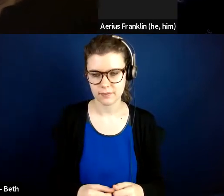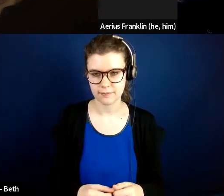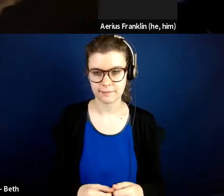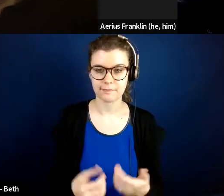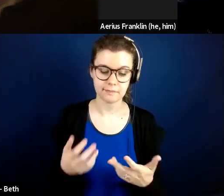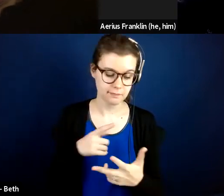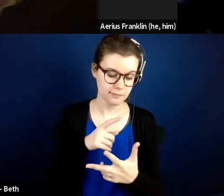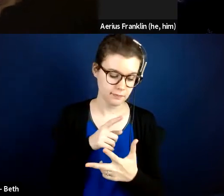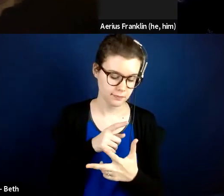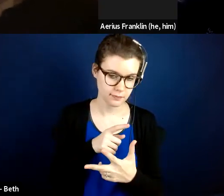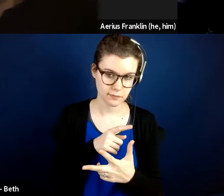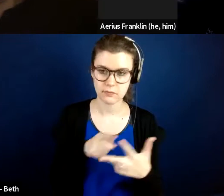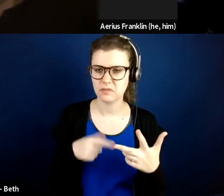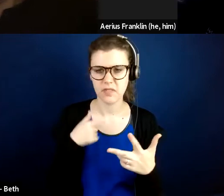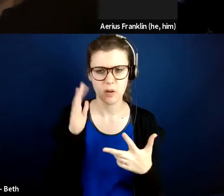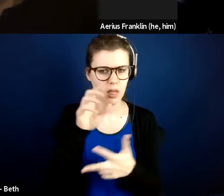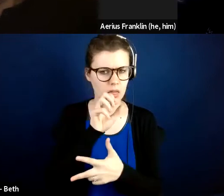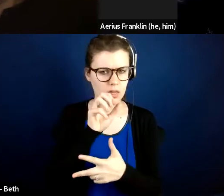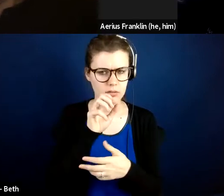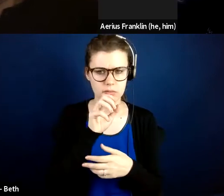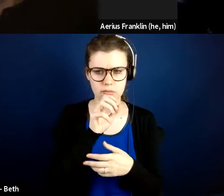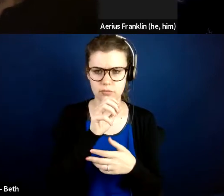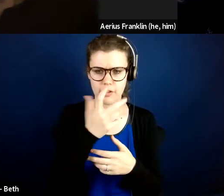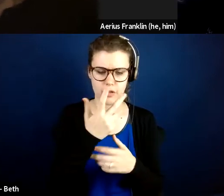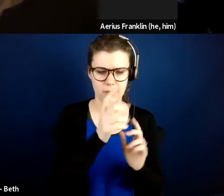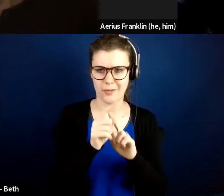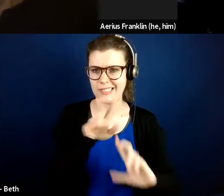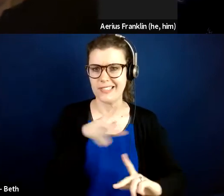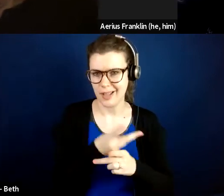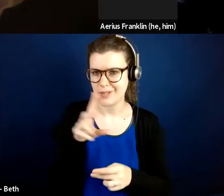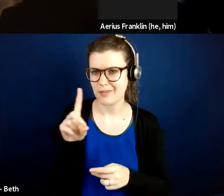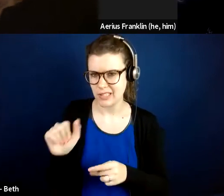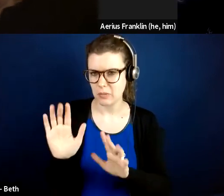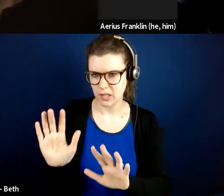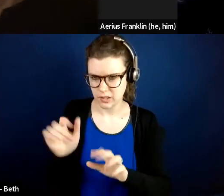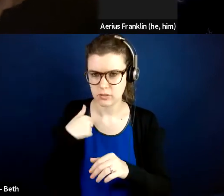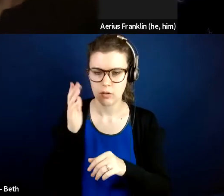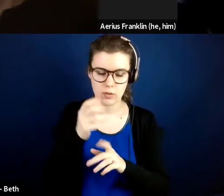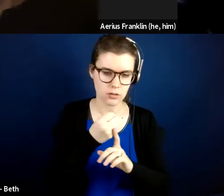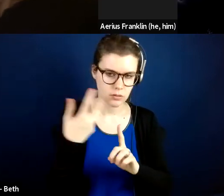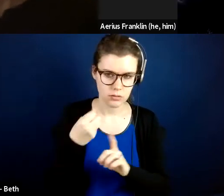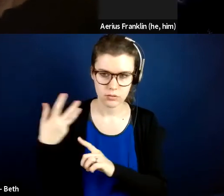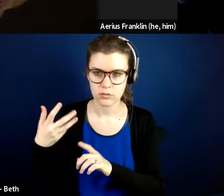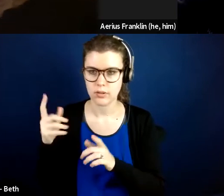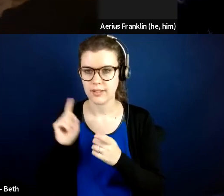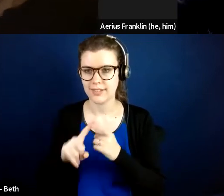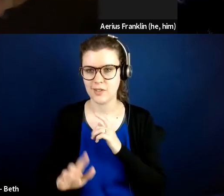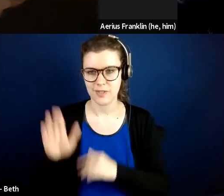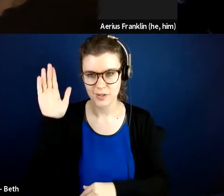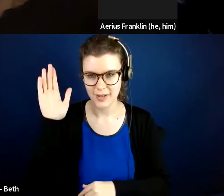Person with, and wait till I say though all 3 prongs before, oh,